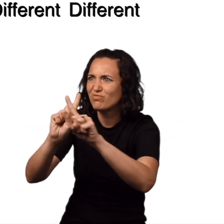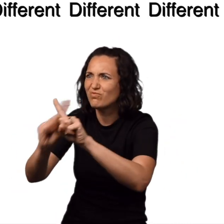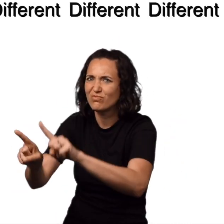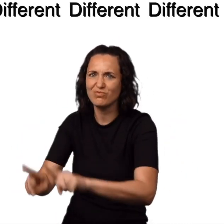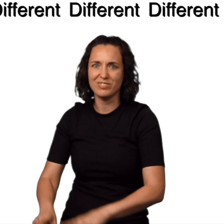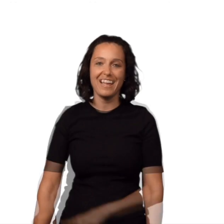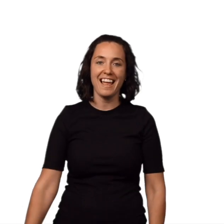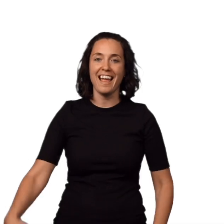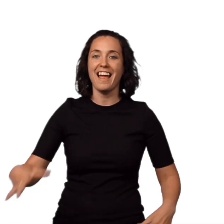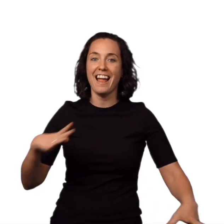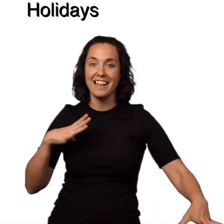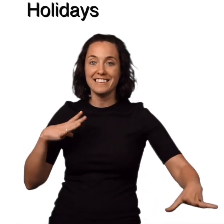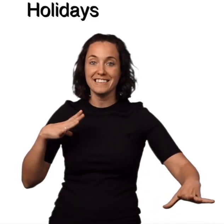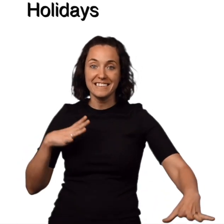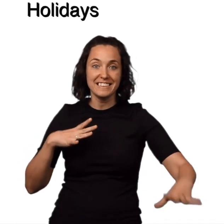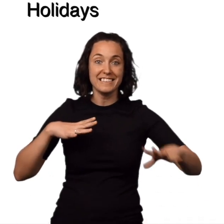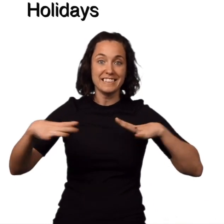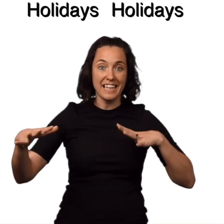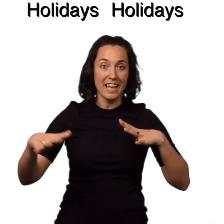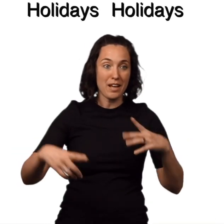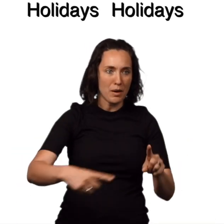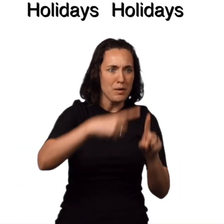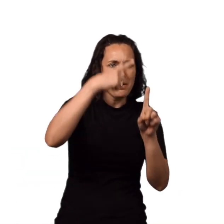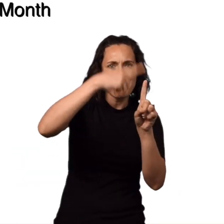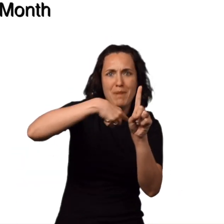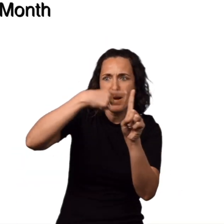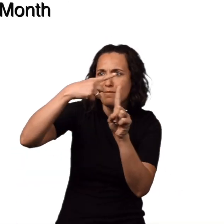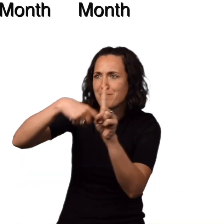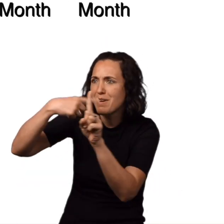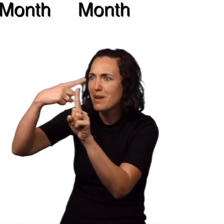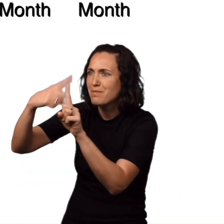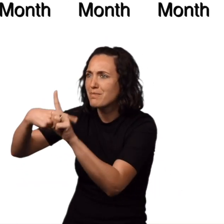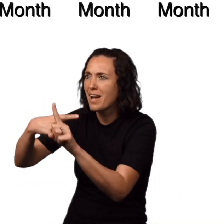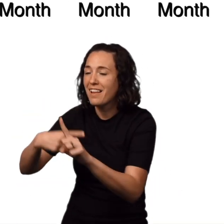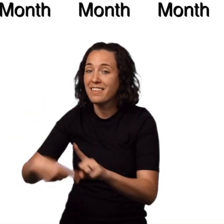Different, different, different. Holidays, holidays. Month, month, month.